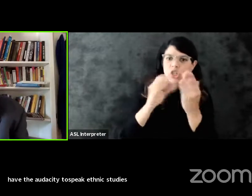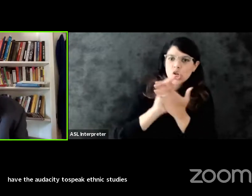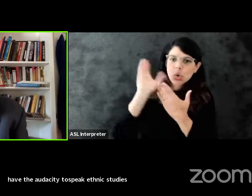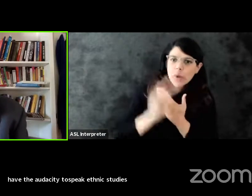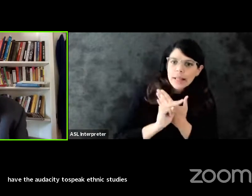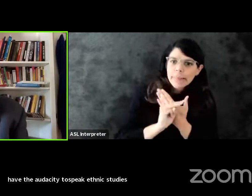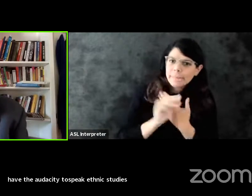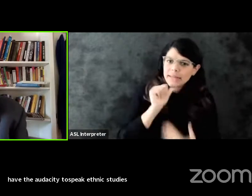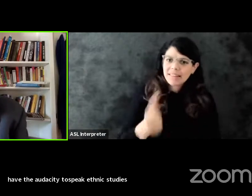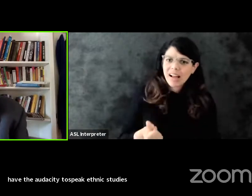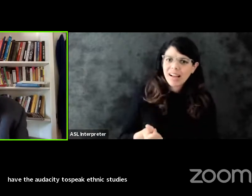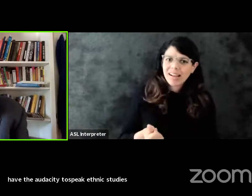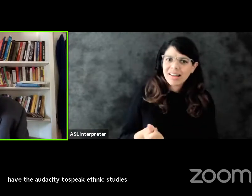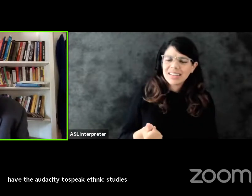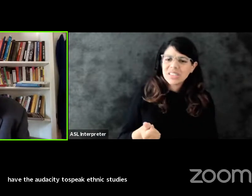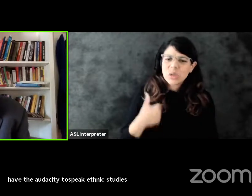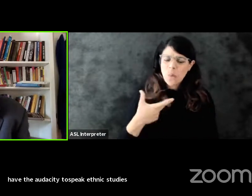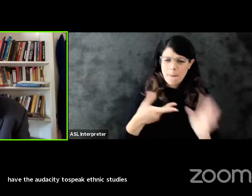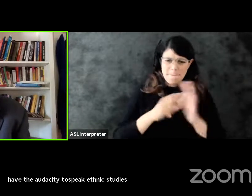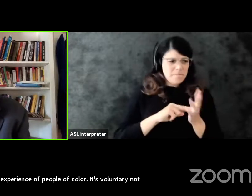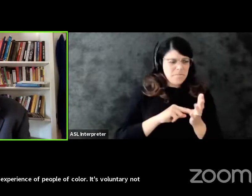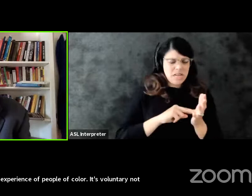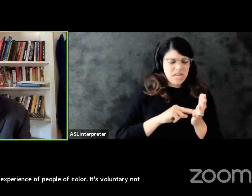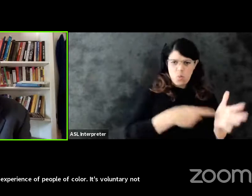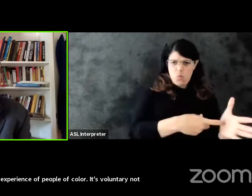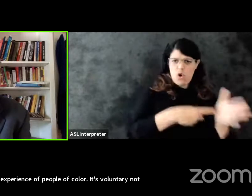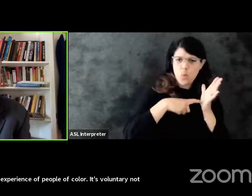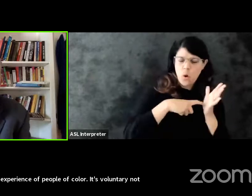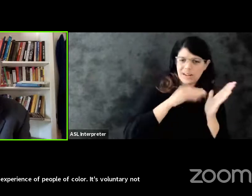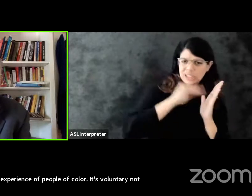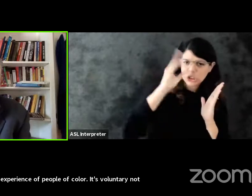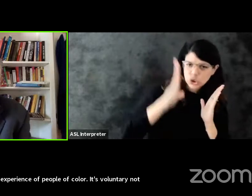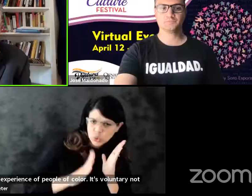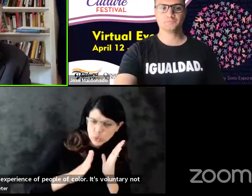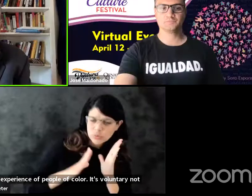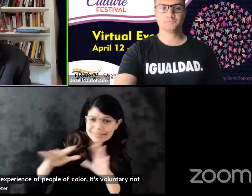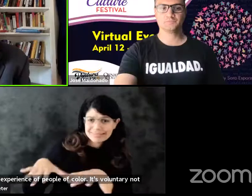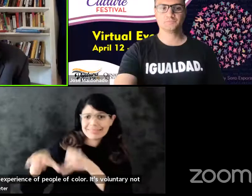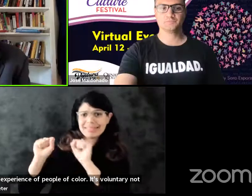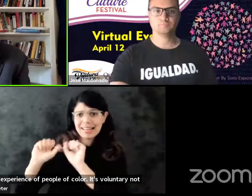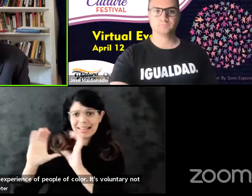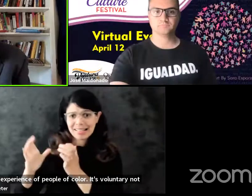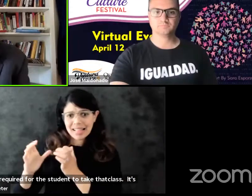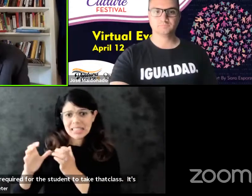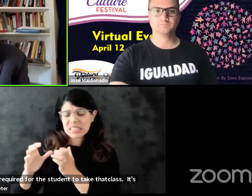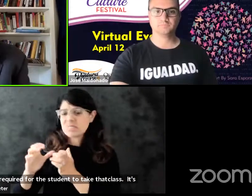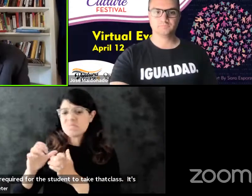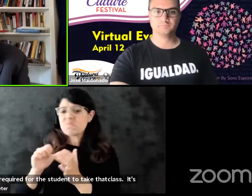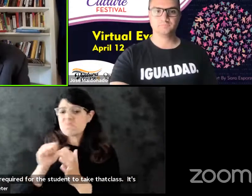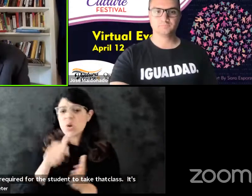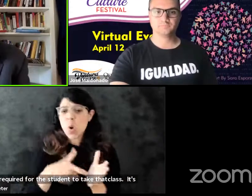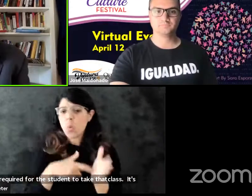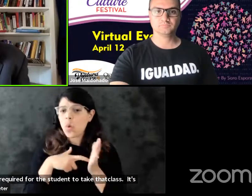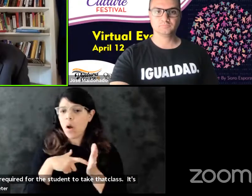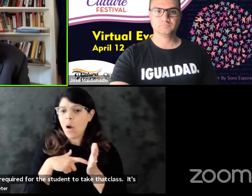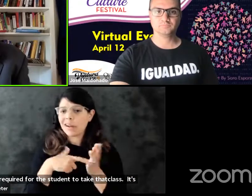students to take that class, right? So it's going to be interesting to see what's going to happen down the road with that particular situation. But